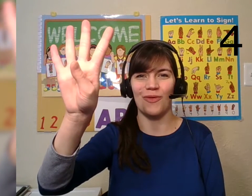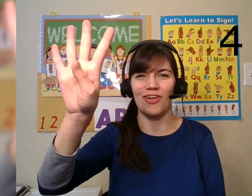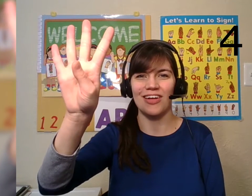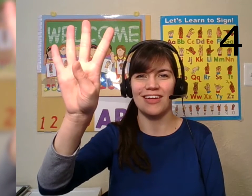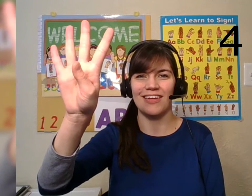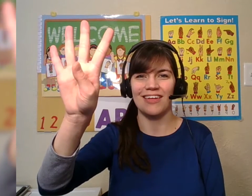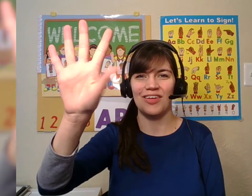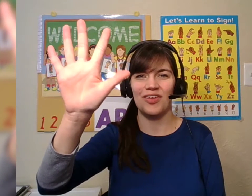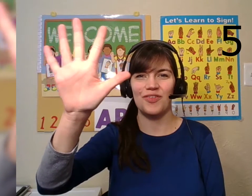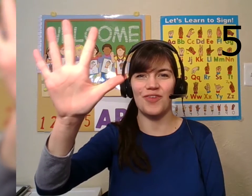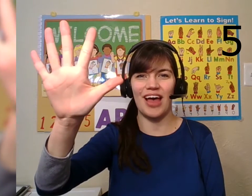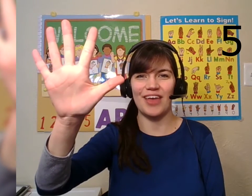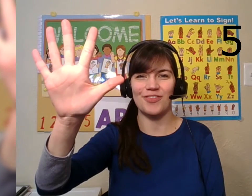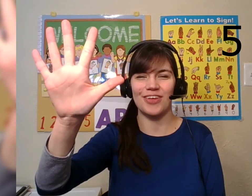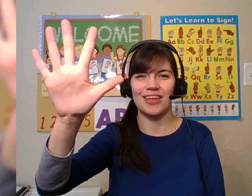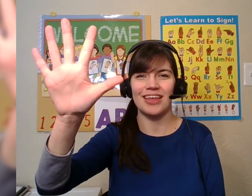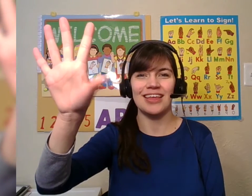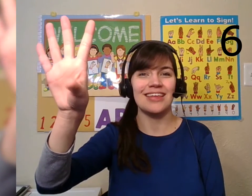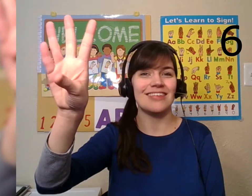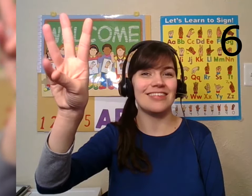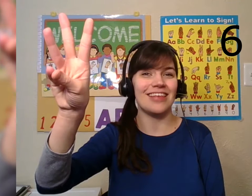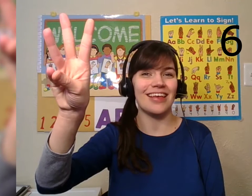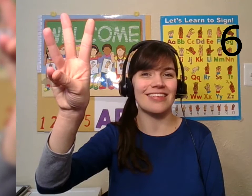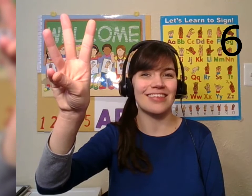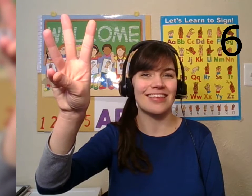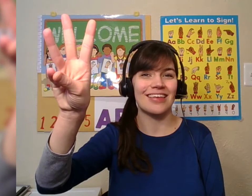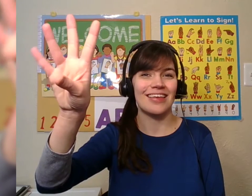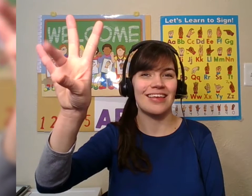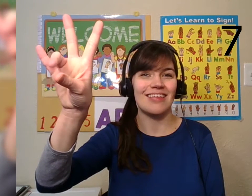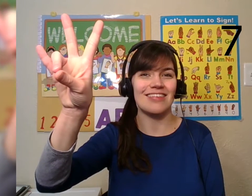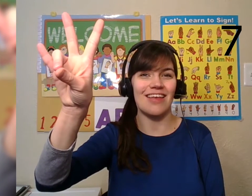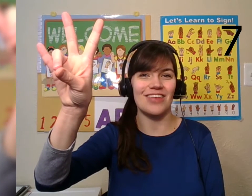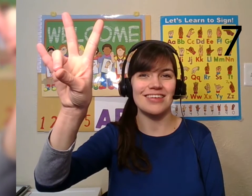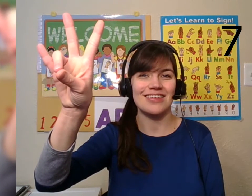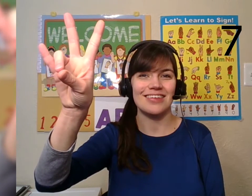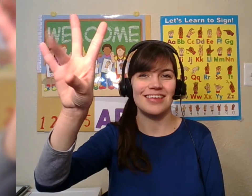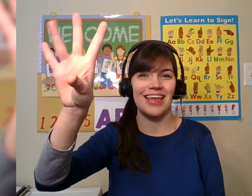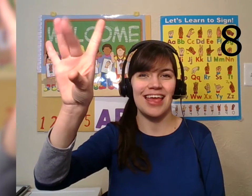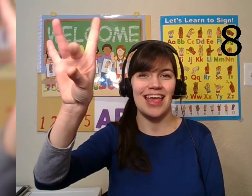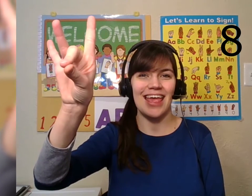4, 5, 6, 7,